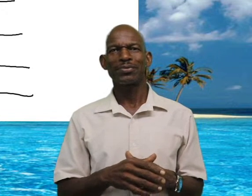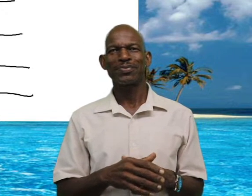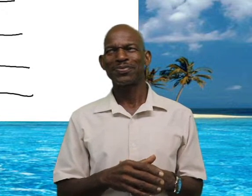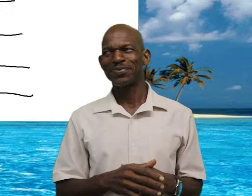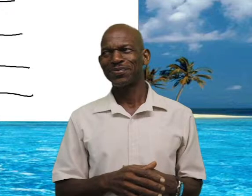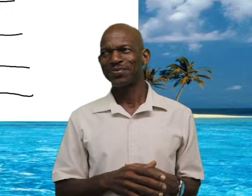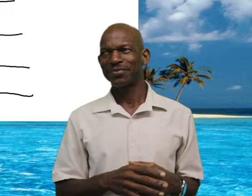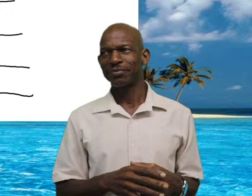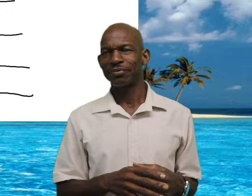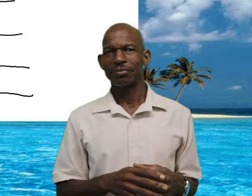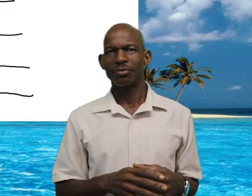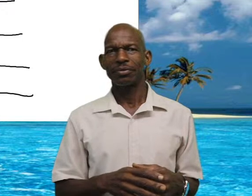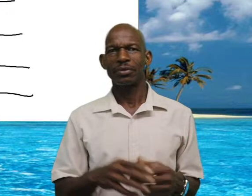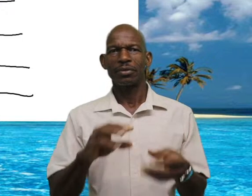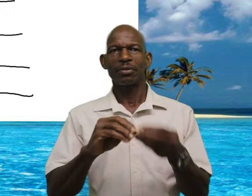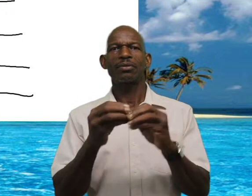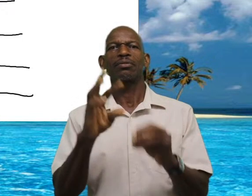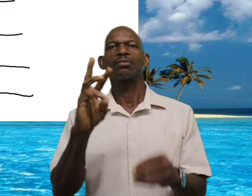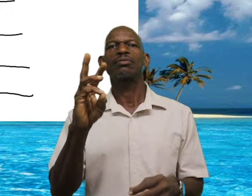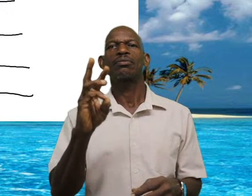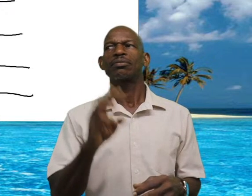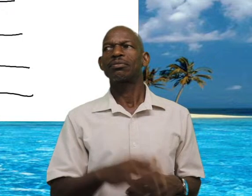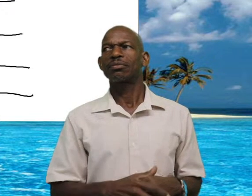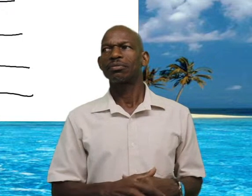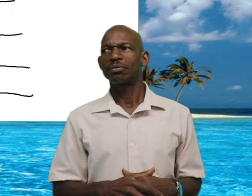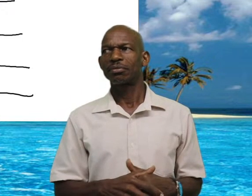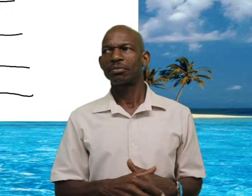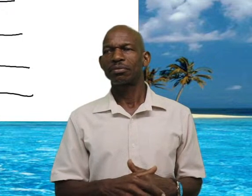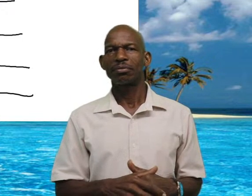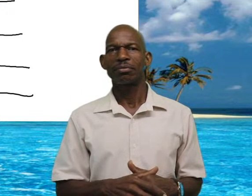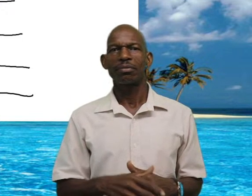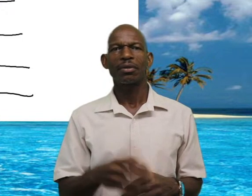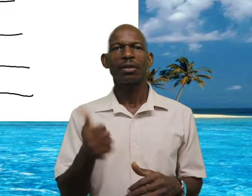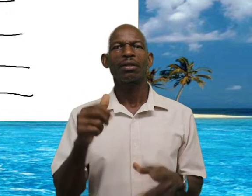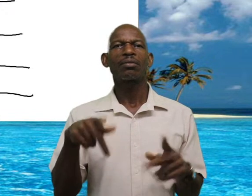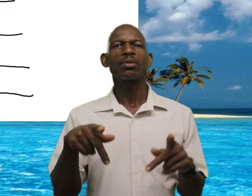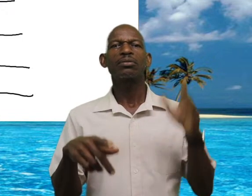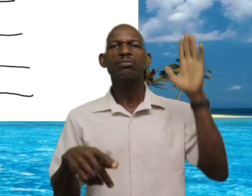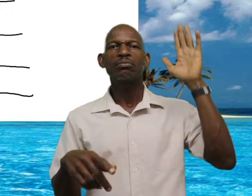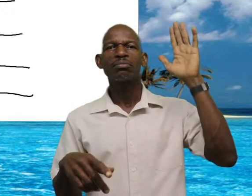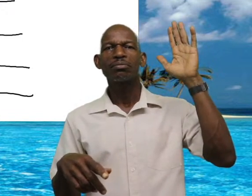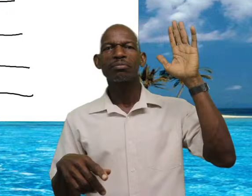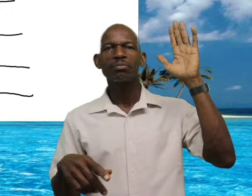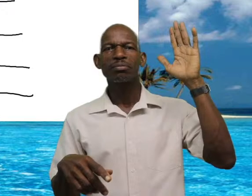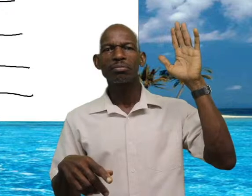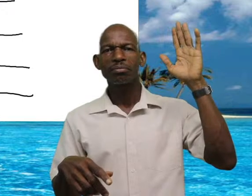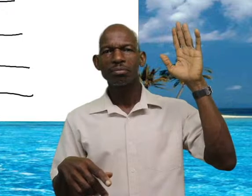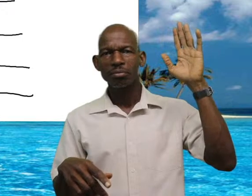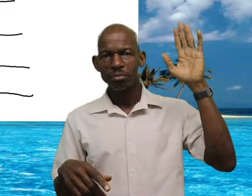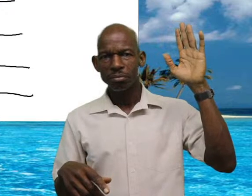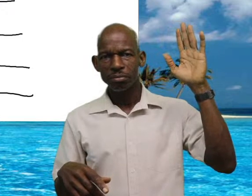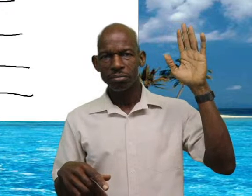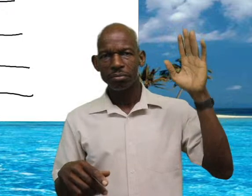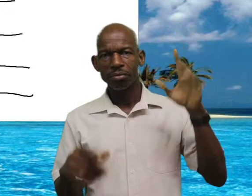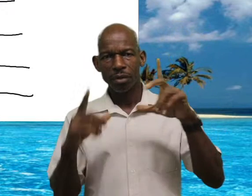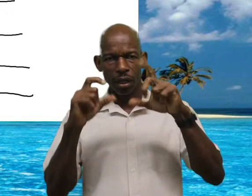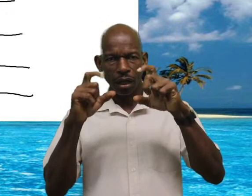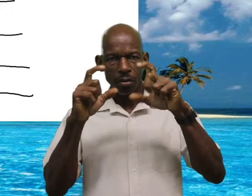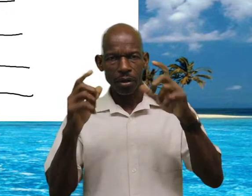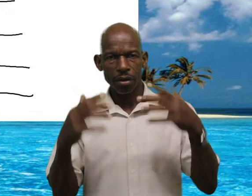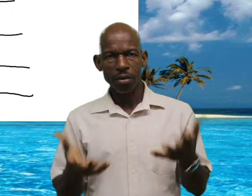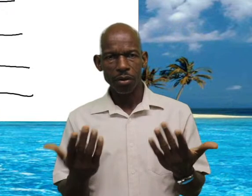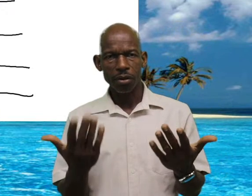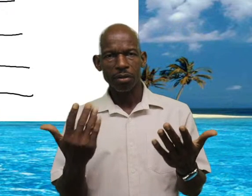All right, number 6. Number 6, A or B? Anybody? Put on your cameras, please, so we can see the